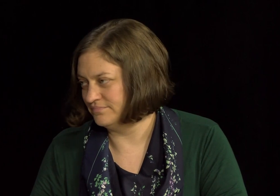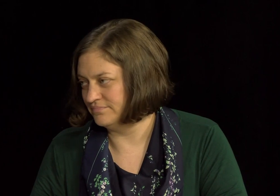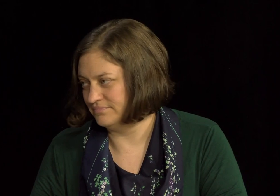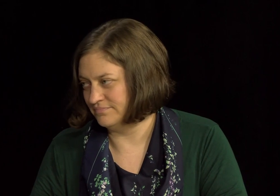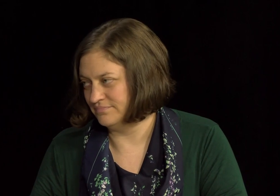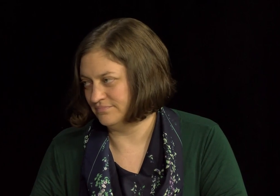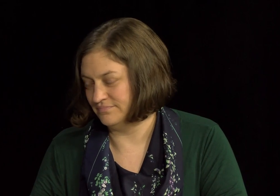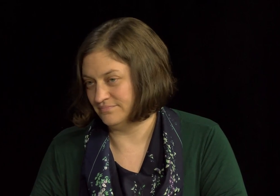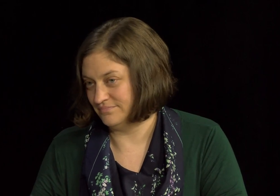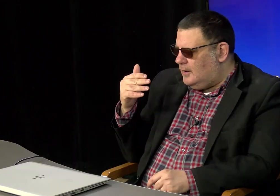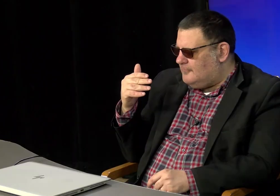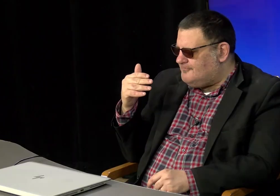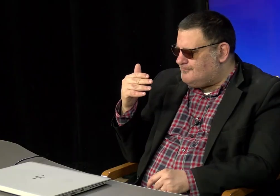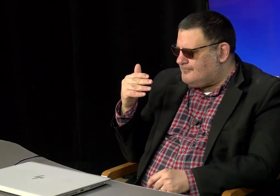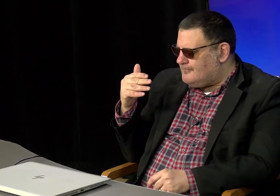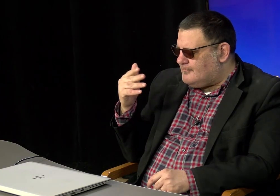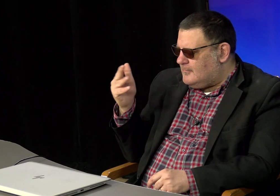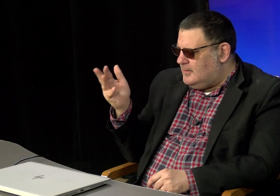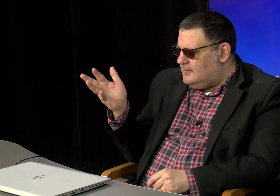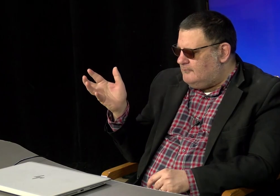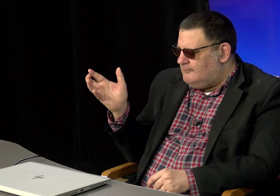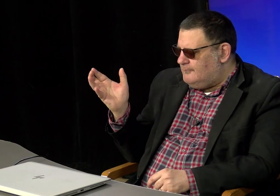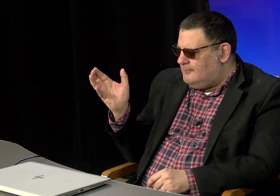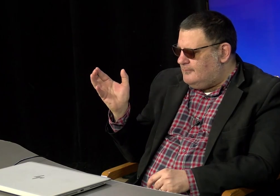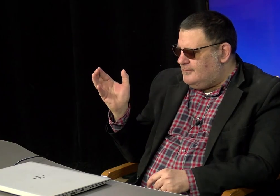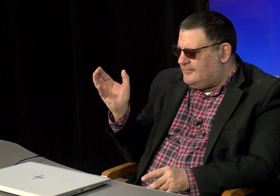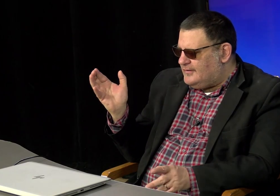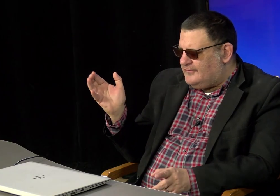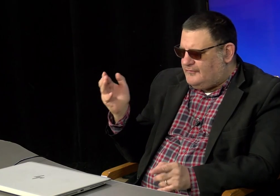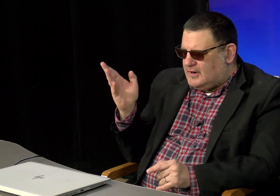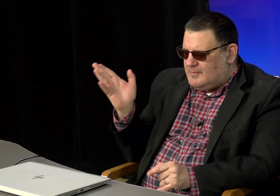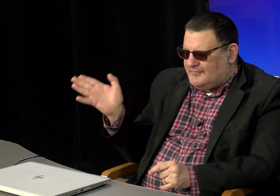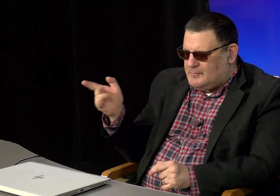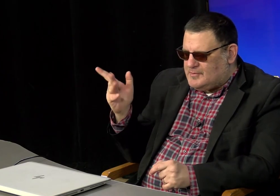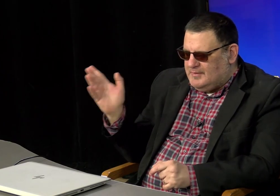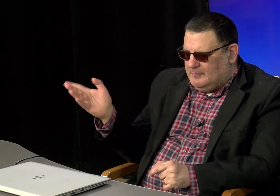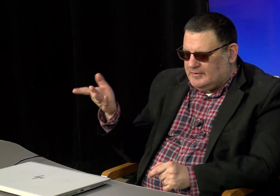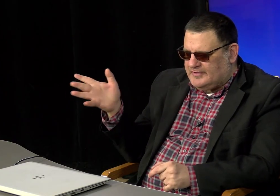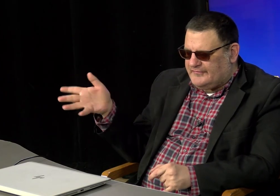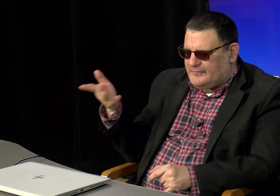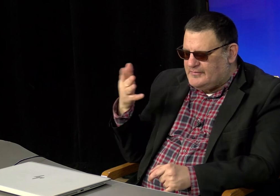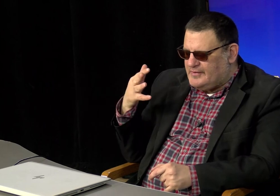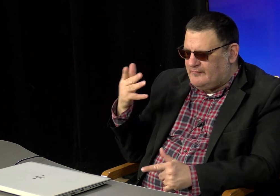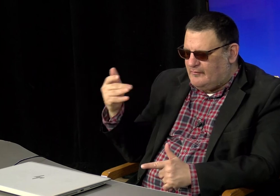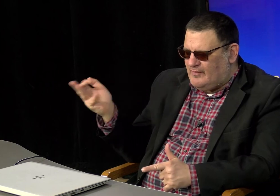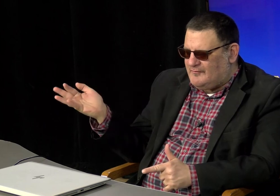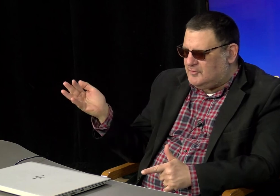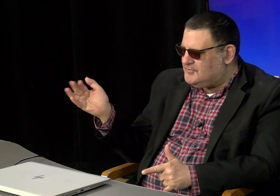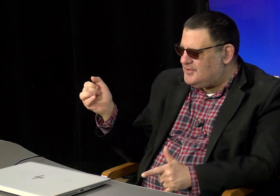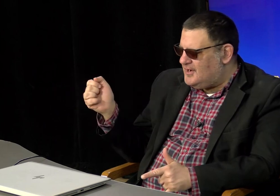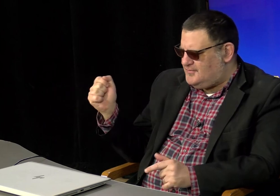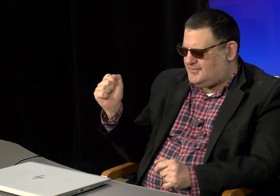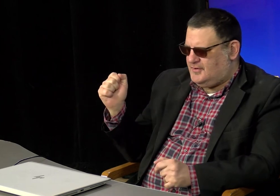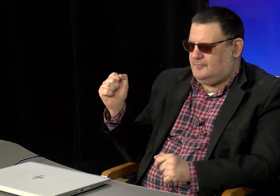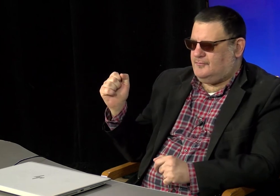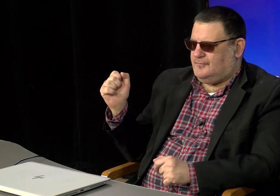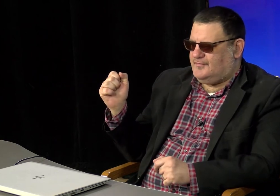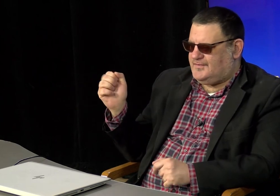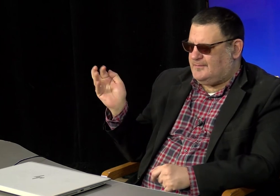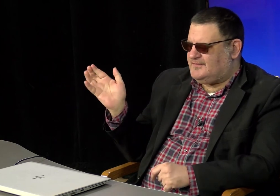So, um, so let's talk about some of the people in history that revolutionized, um, services